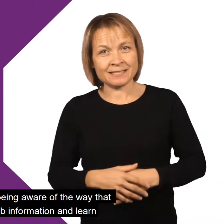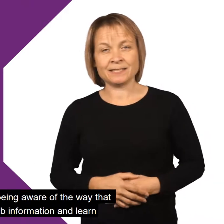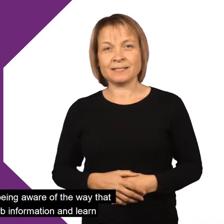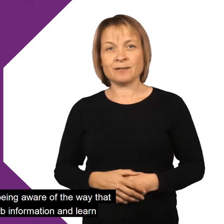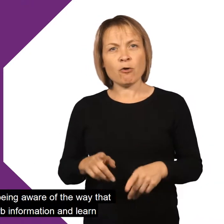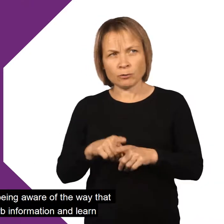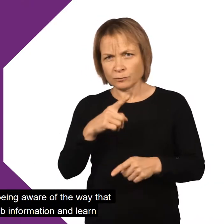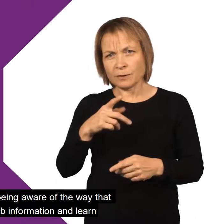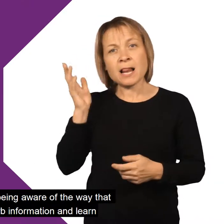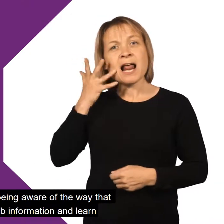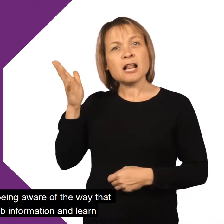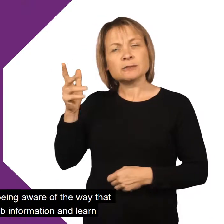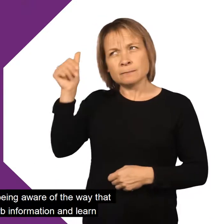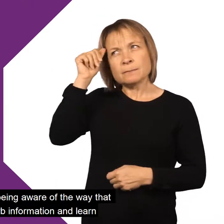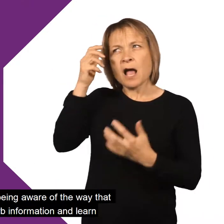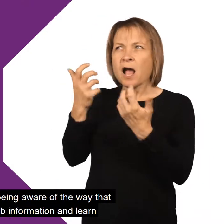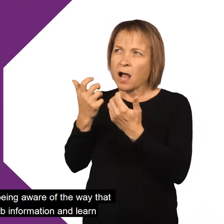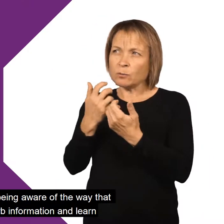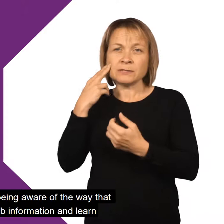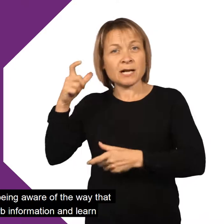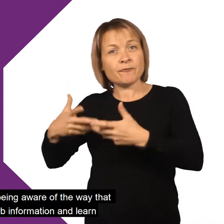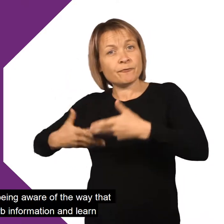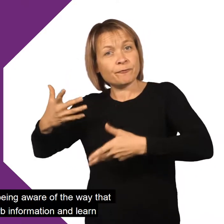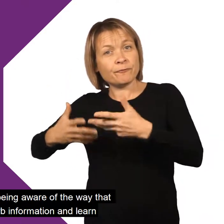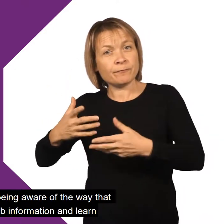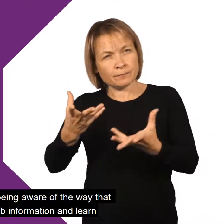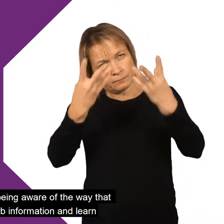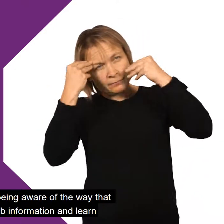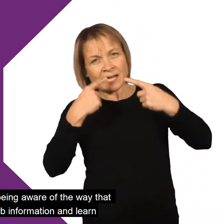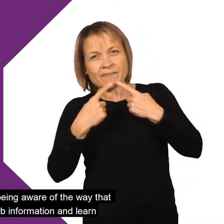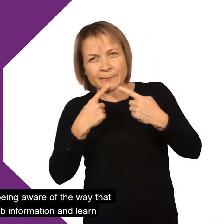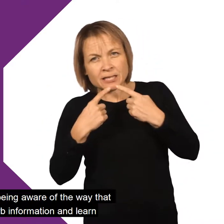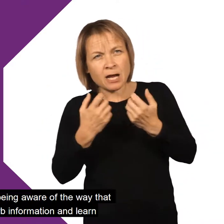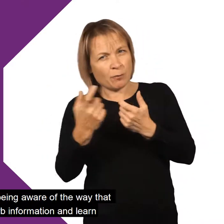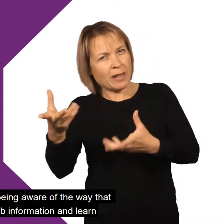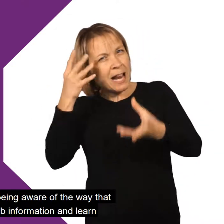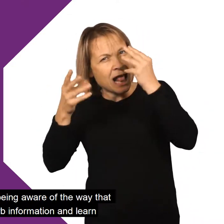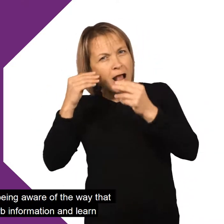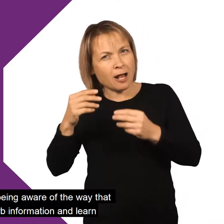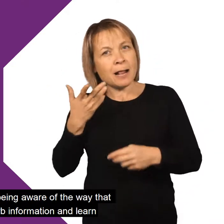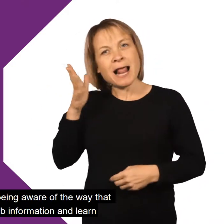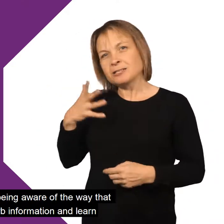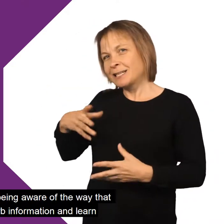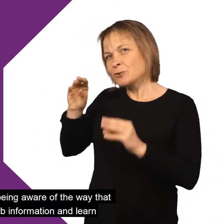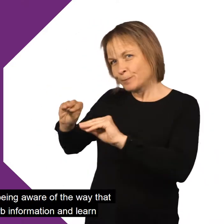in the class For example, being aware of the way that BSL users absorb information and learn